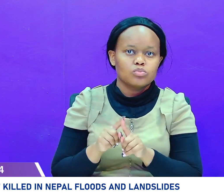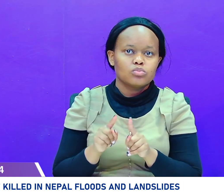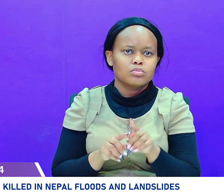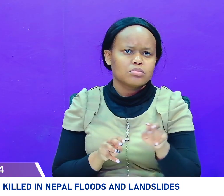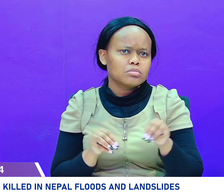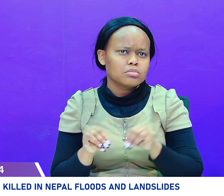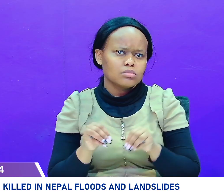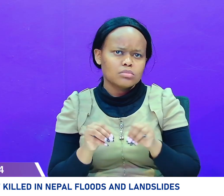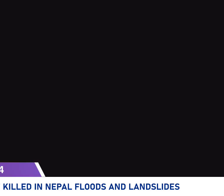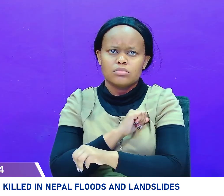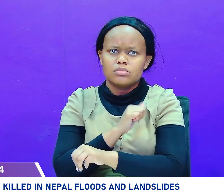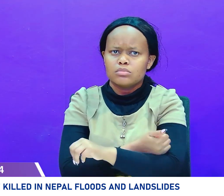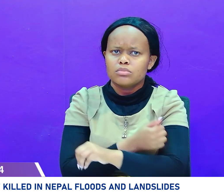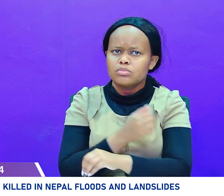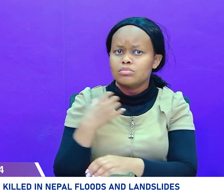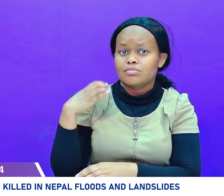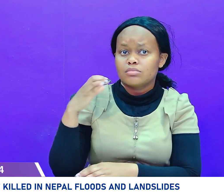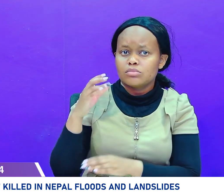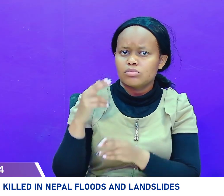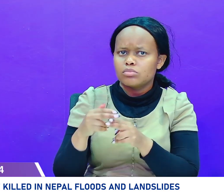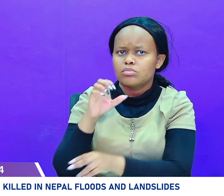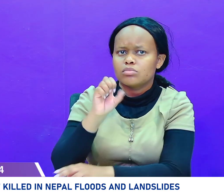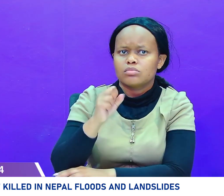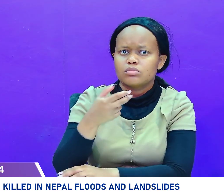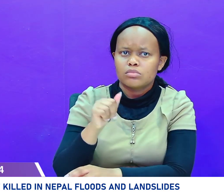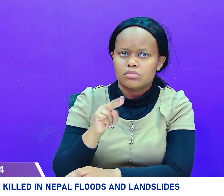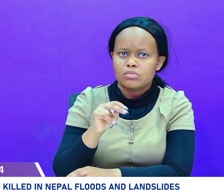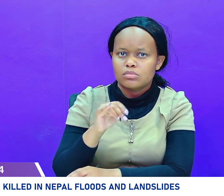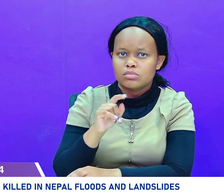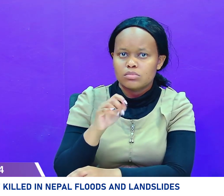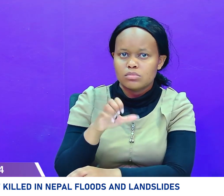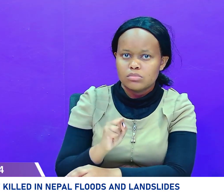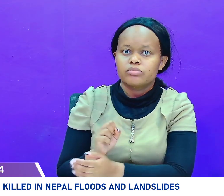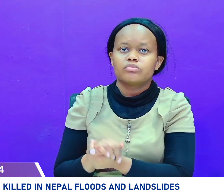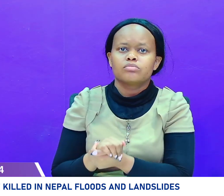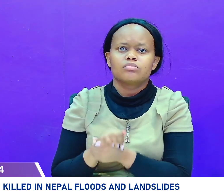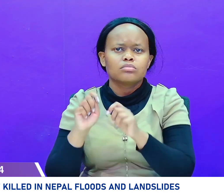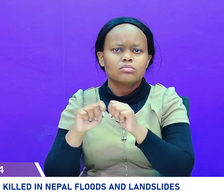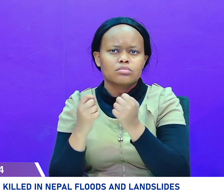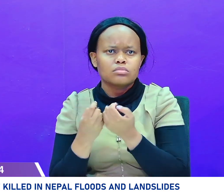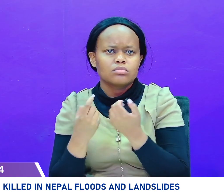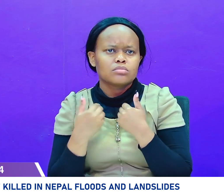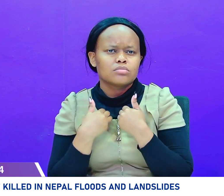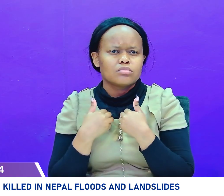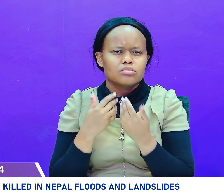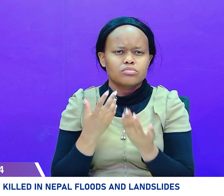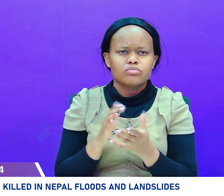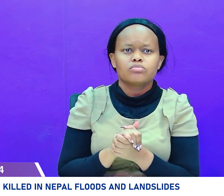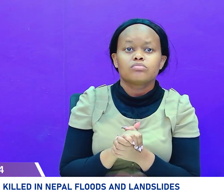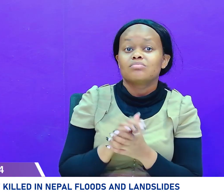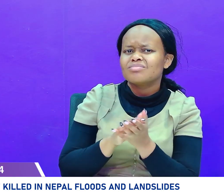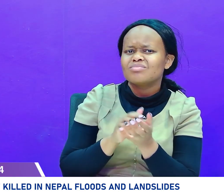According to National Disaster Risk Reduction and Management Authority spokesperson Shanti